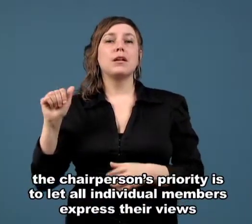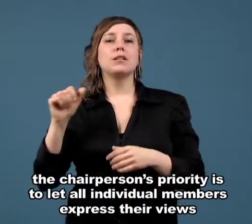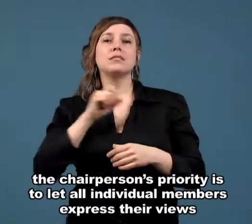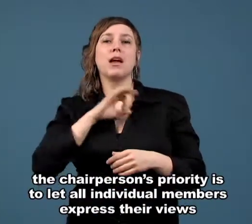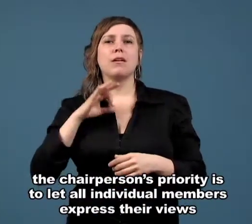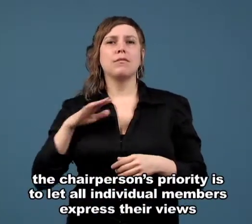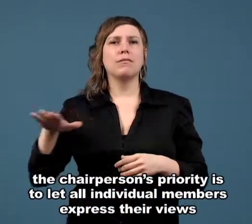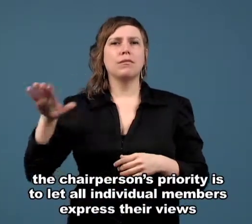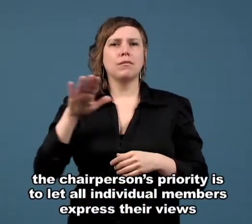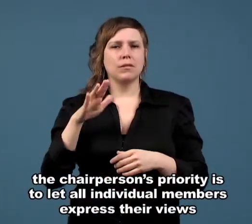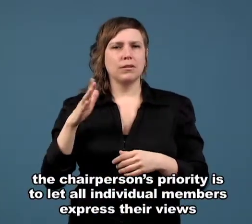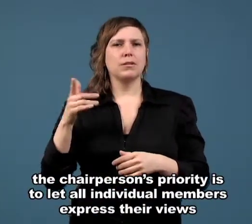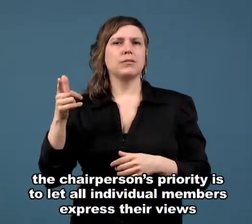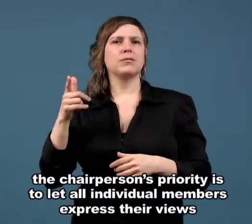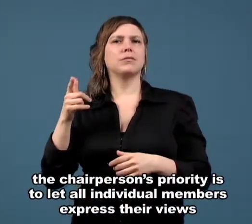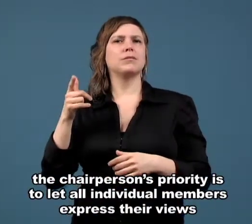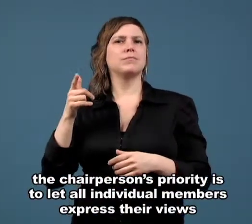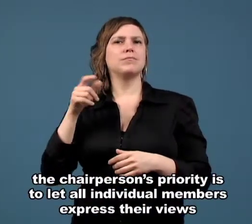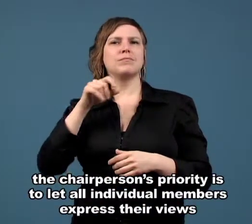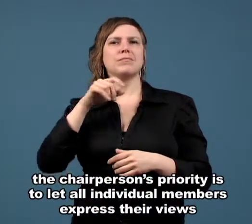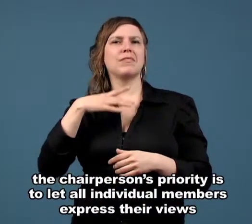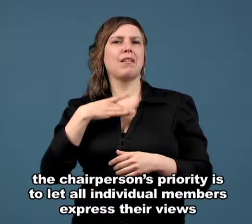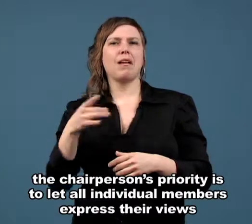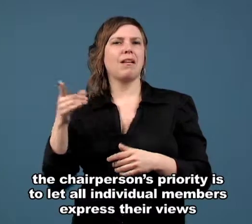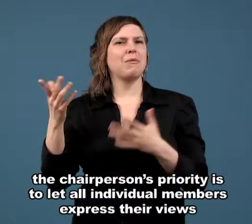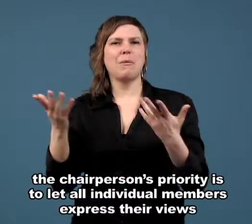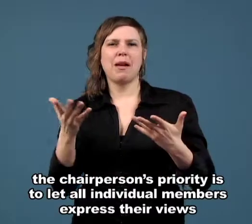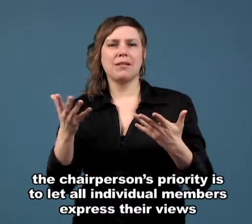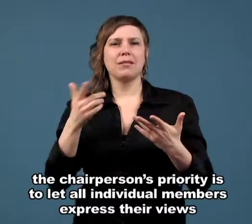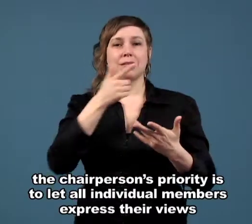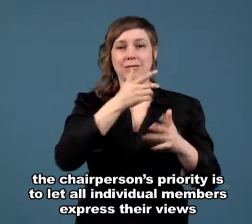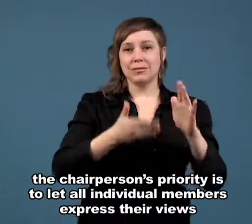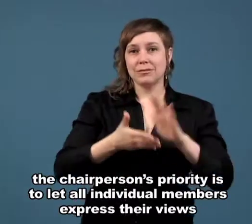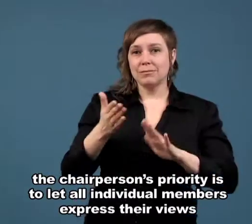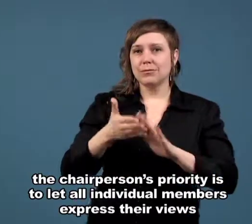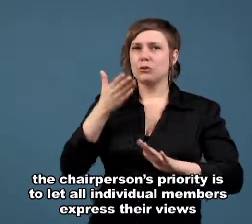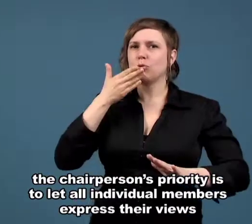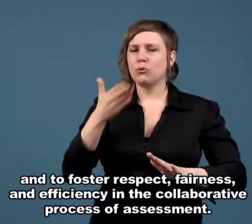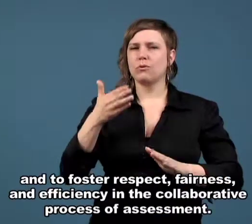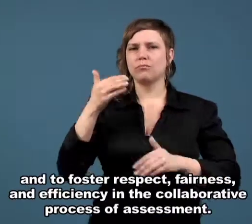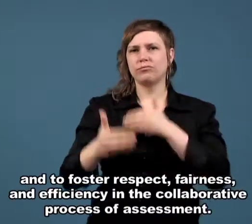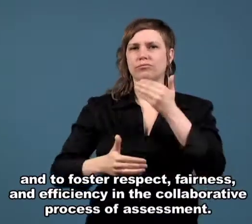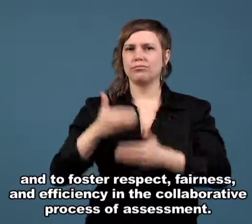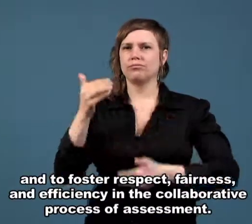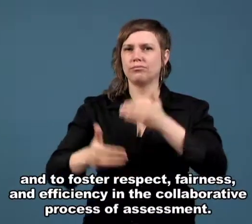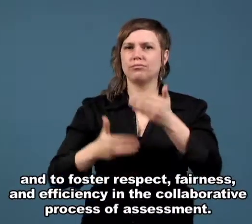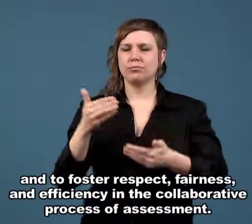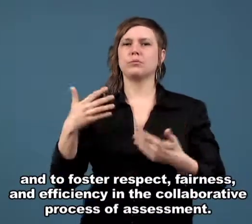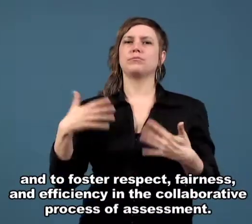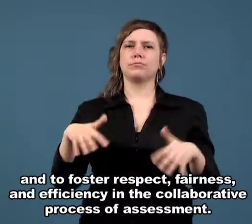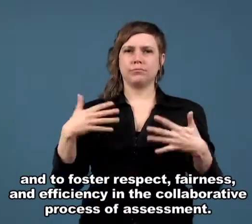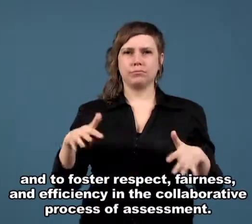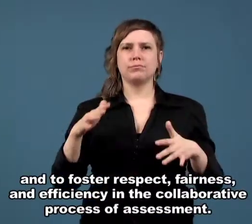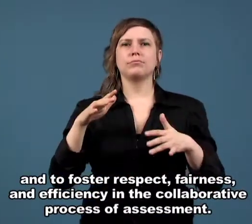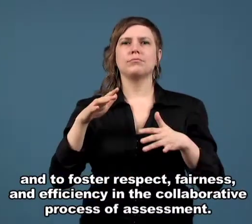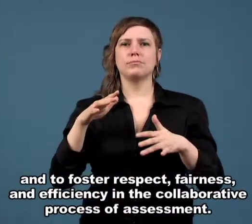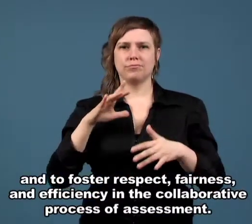chairperson's priority is to let all individual members express their views and to foster respect, fairness,